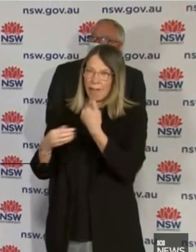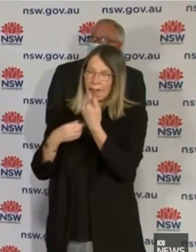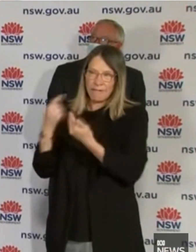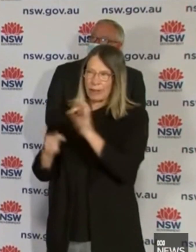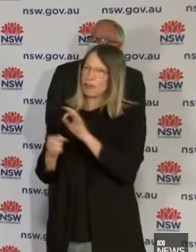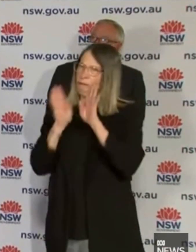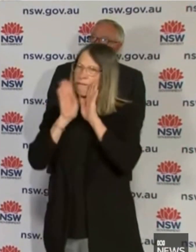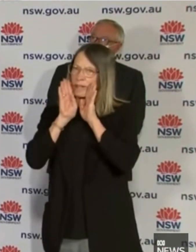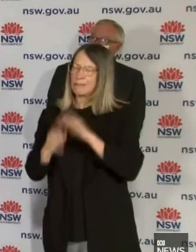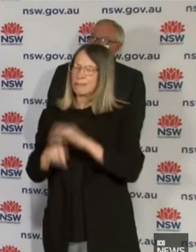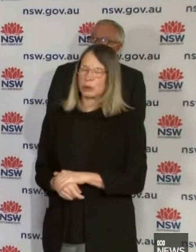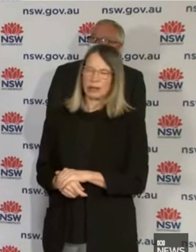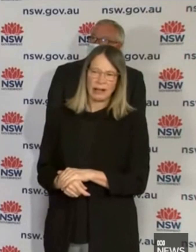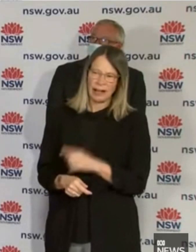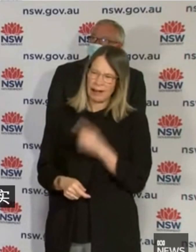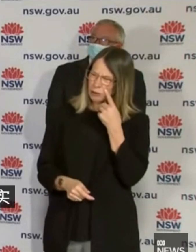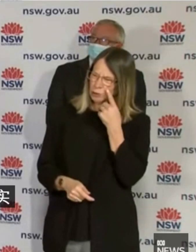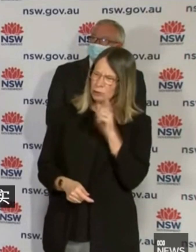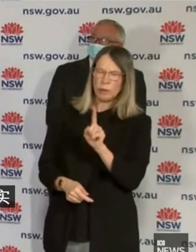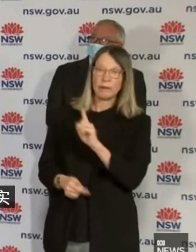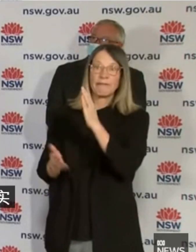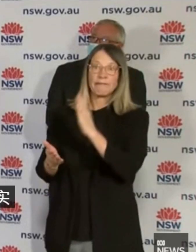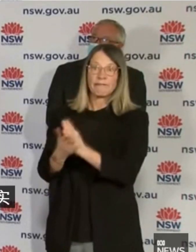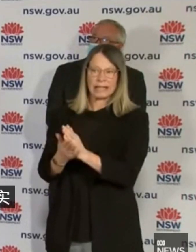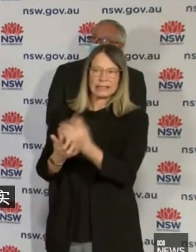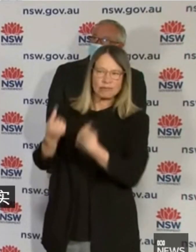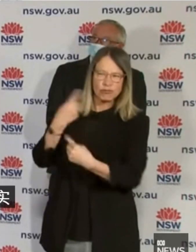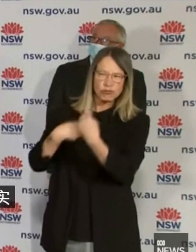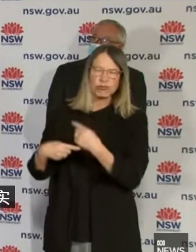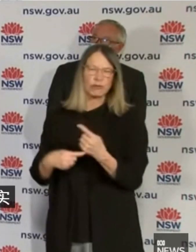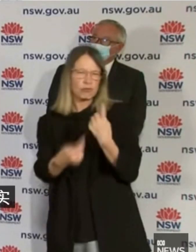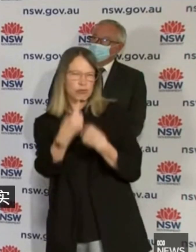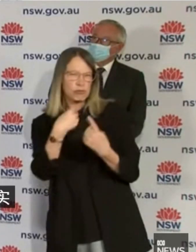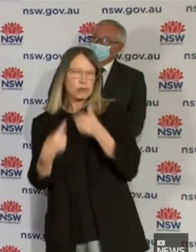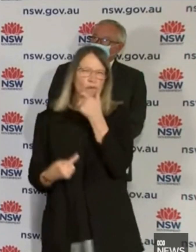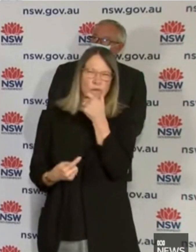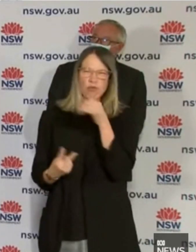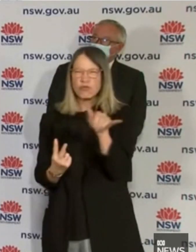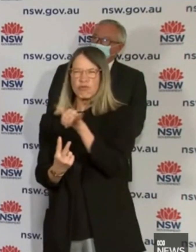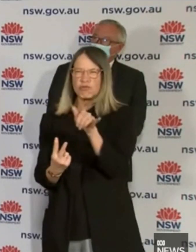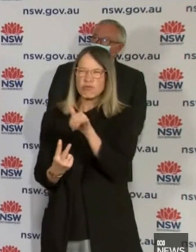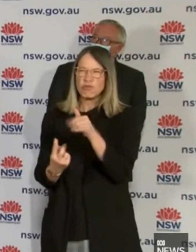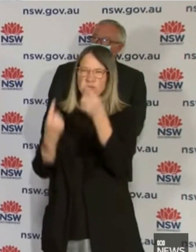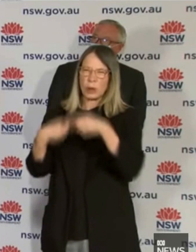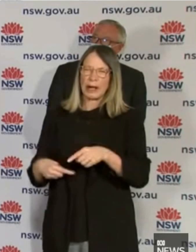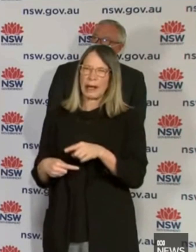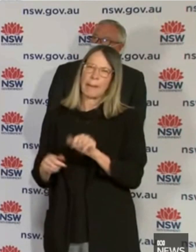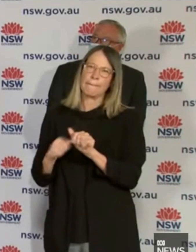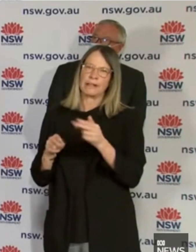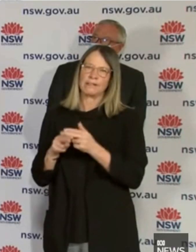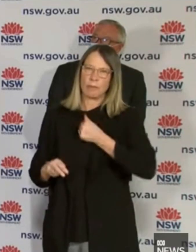and explain, provide facts that may help influence their decisions that are in the child's and the family's best